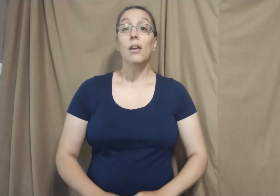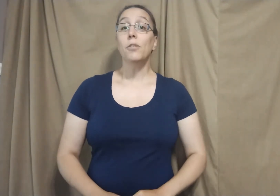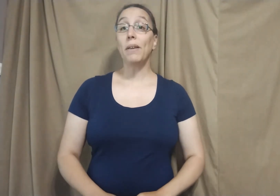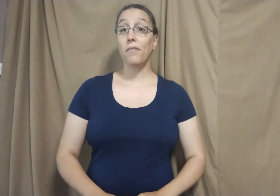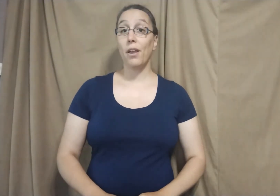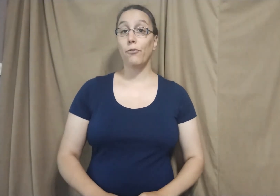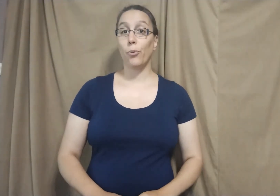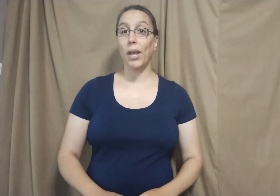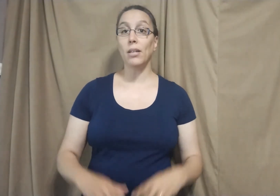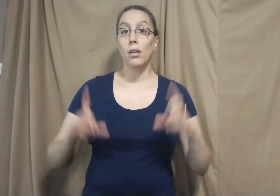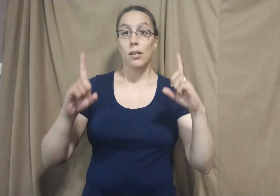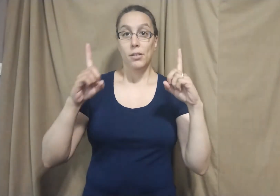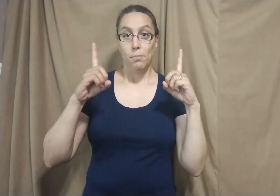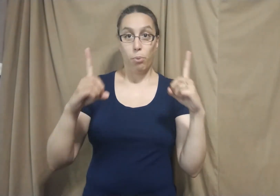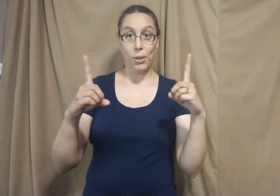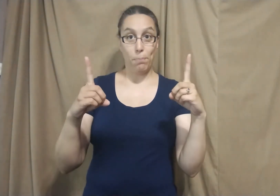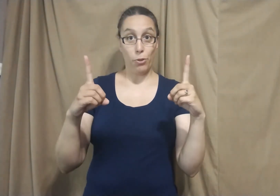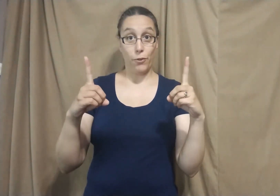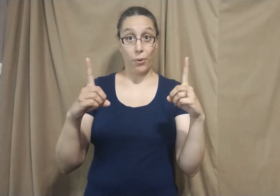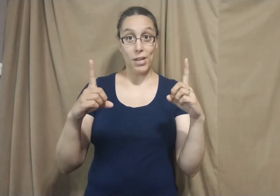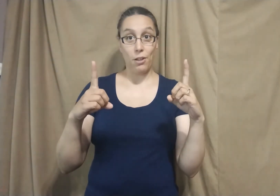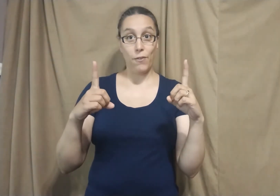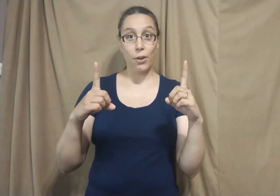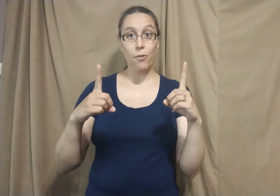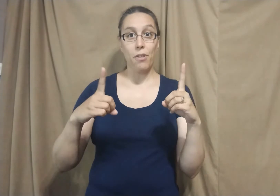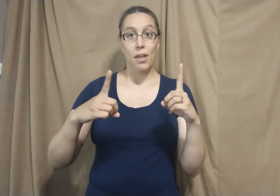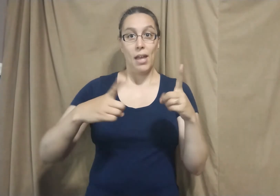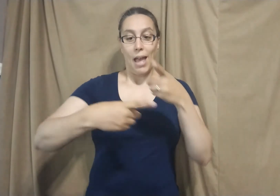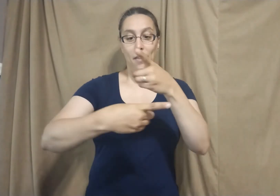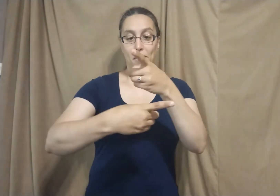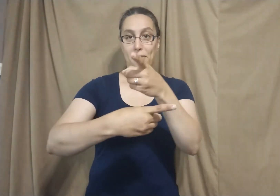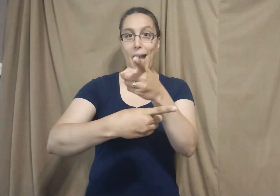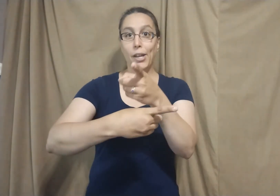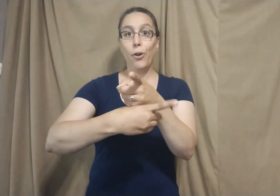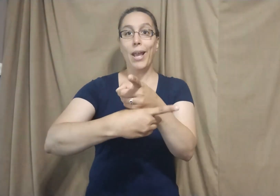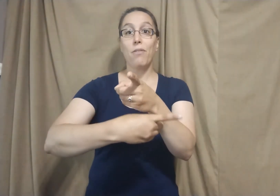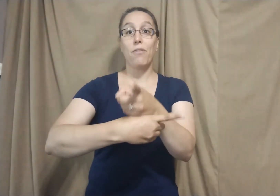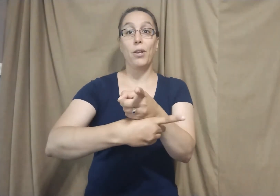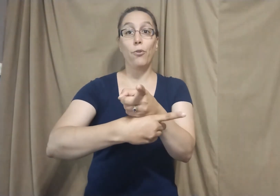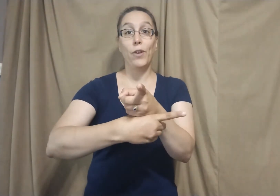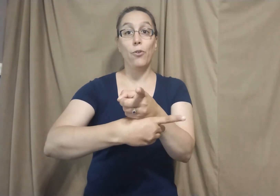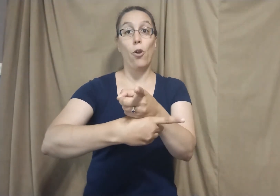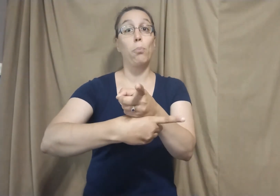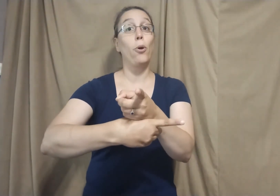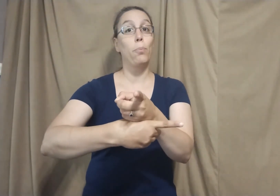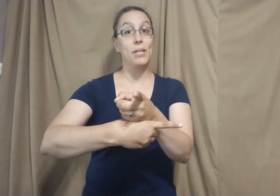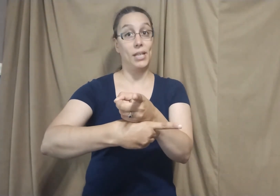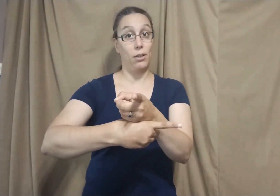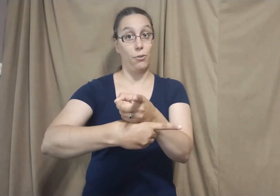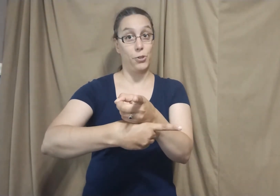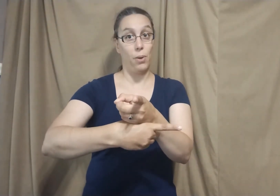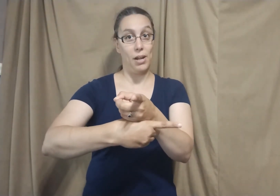To make the sign for right, point both of your index fingers, and then stack your hands so that your fingers are perpendicular to one